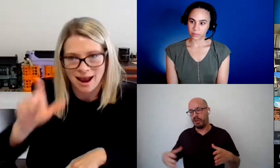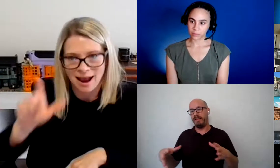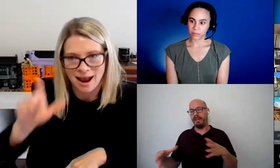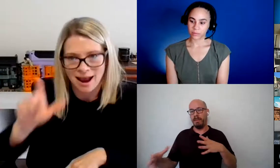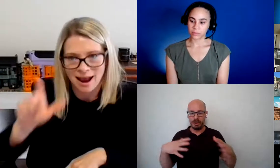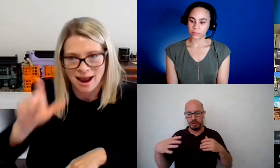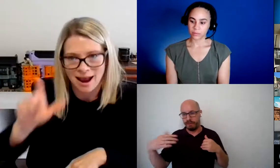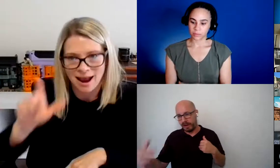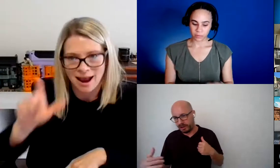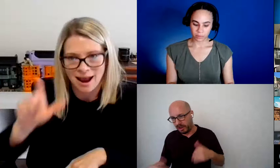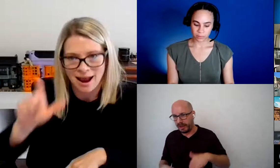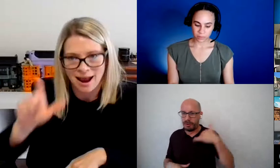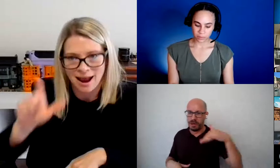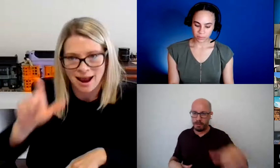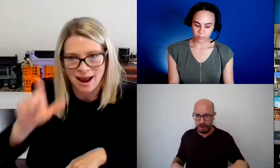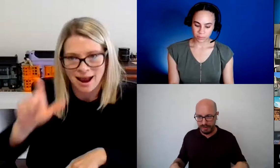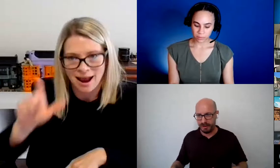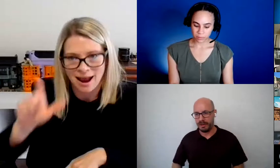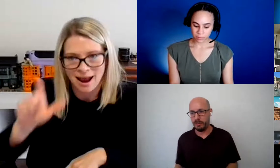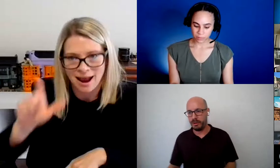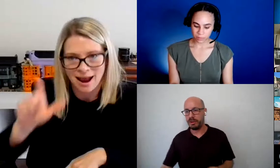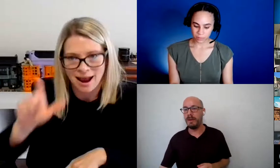which is a mixture of French Sign Language and American Sign Language.